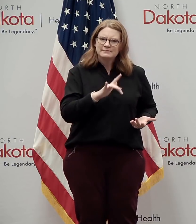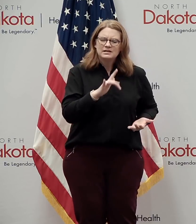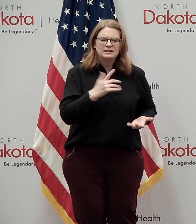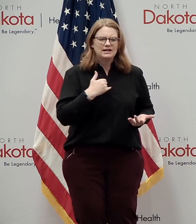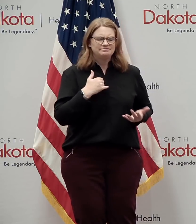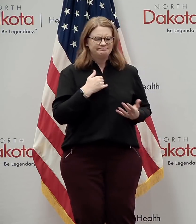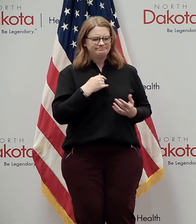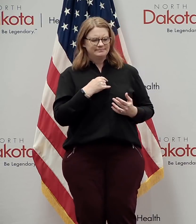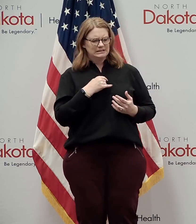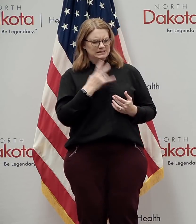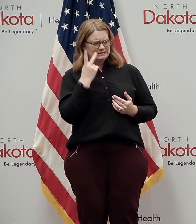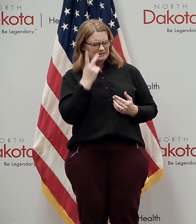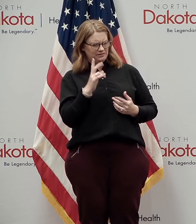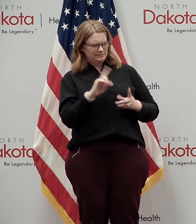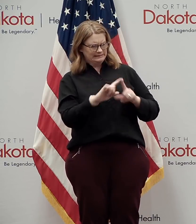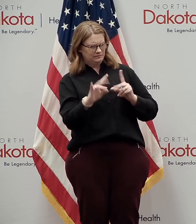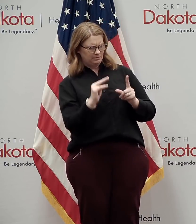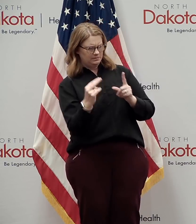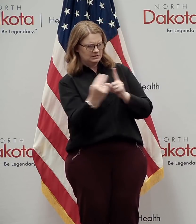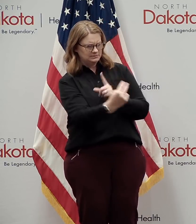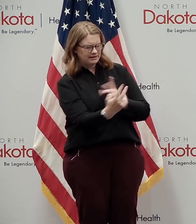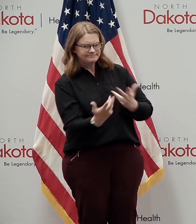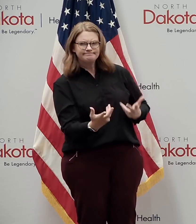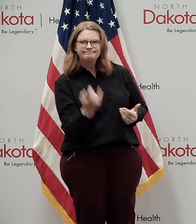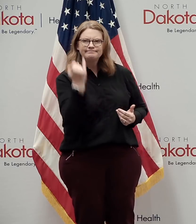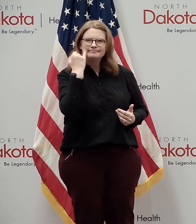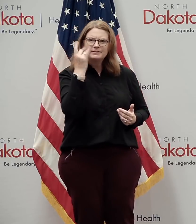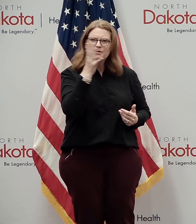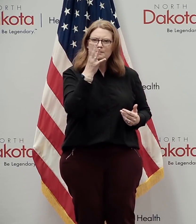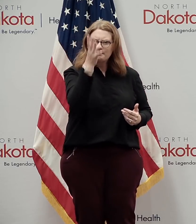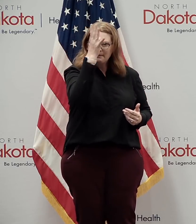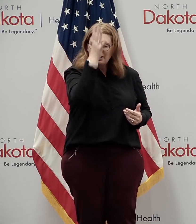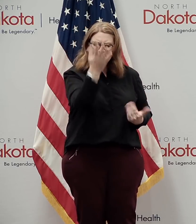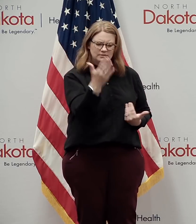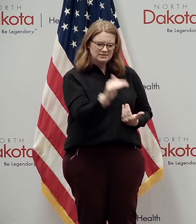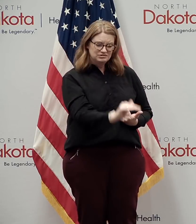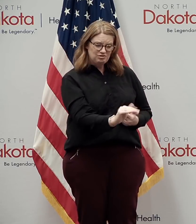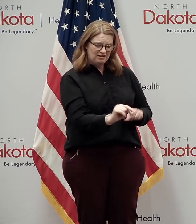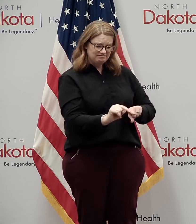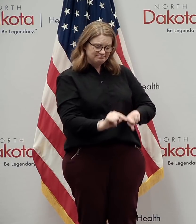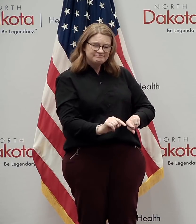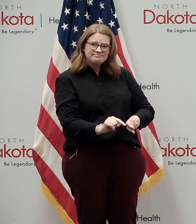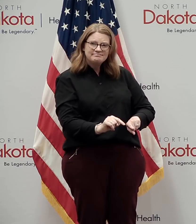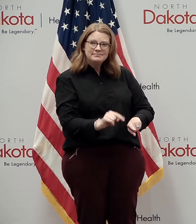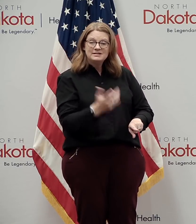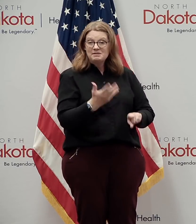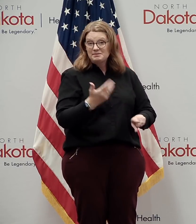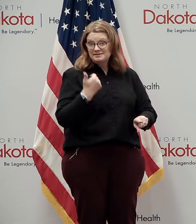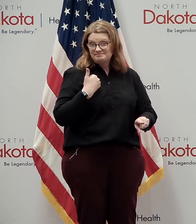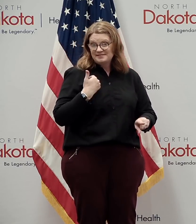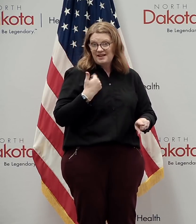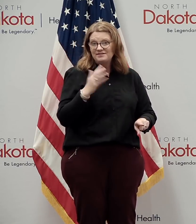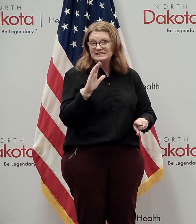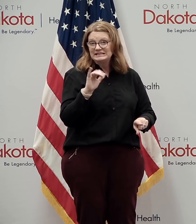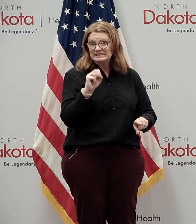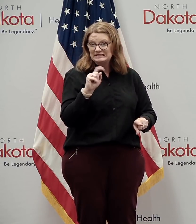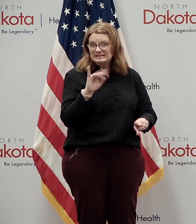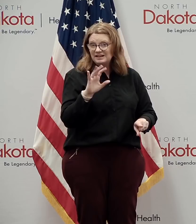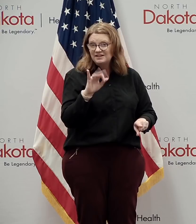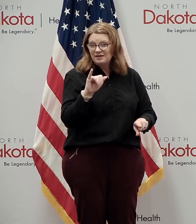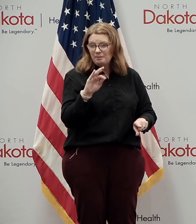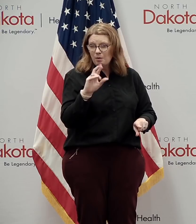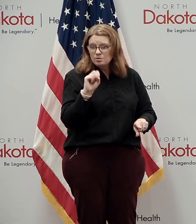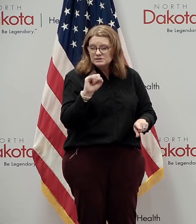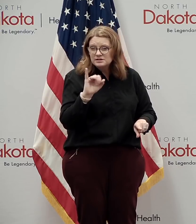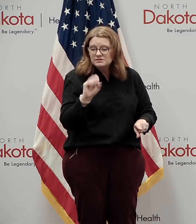someone else's shoes, and whether you're a parent that's got a child who has a cystic fibrosis, or